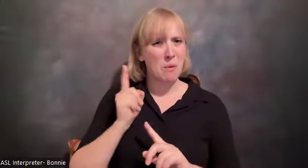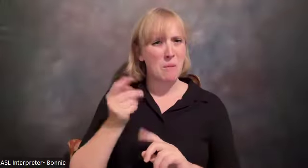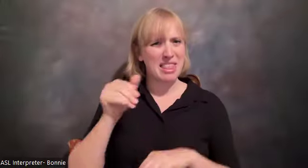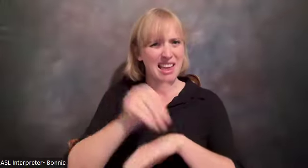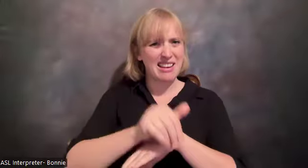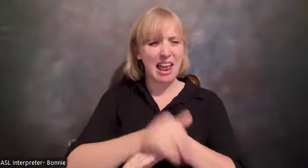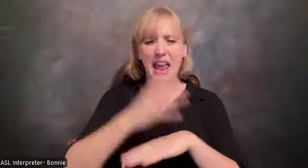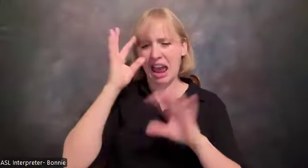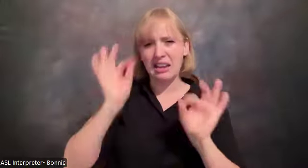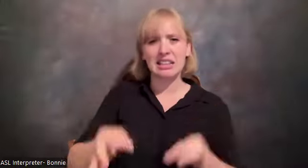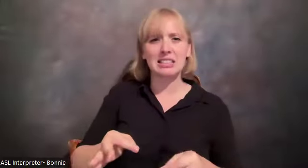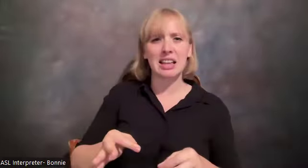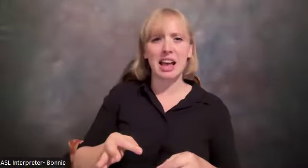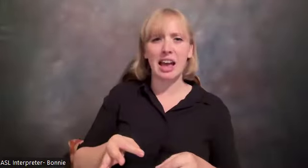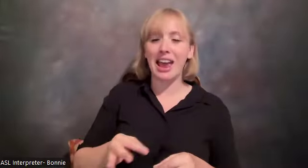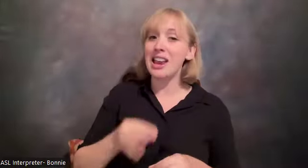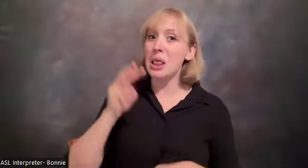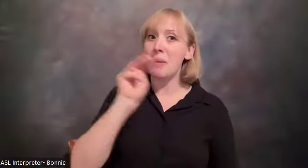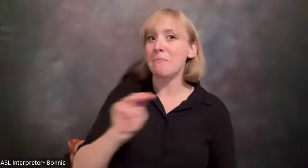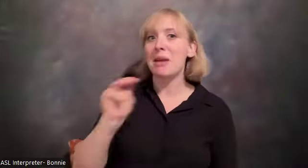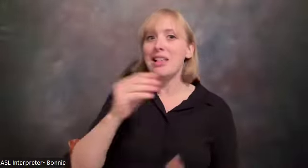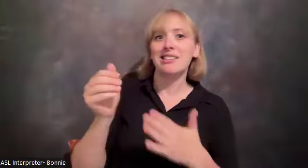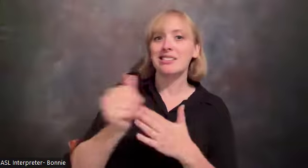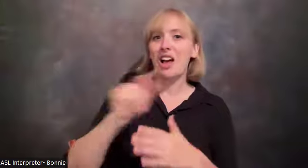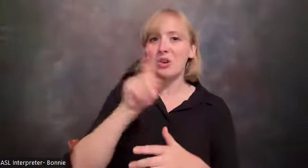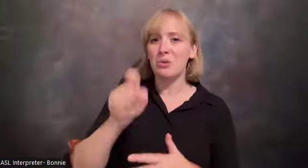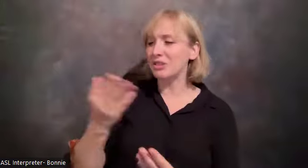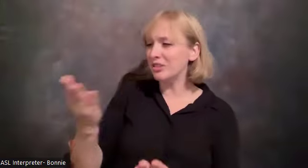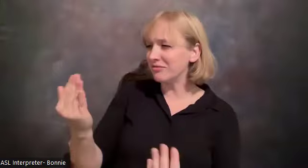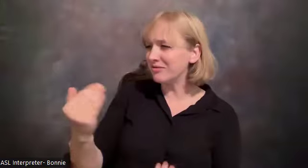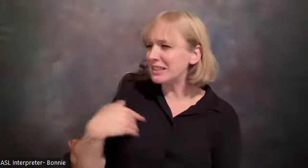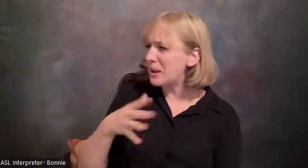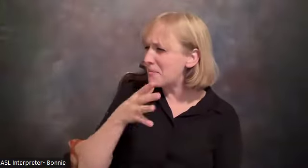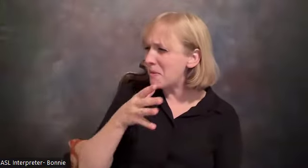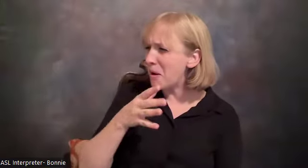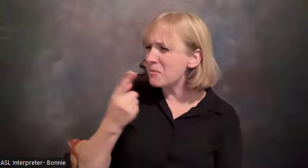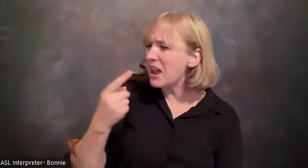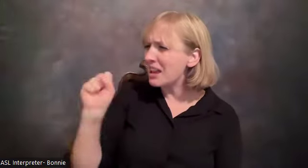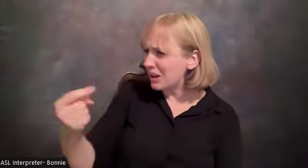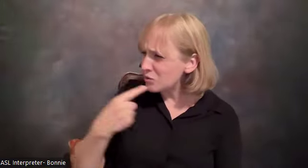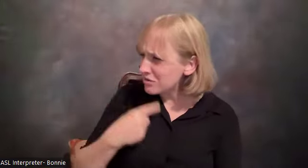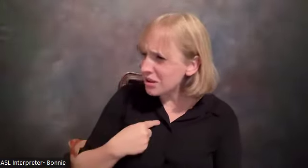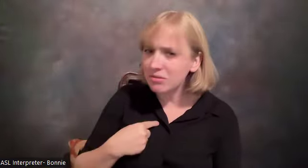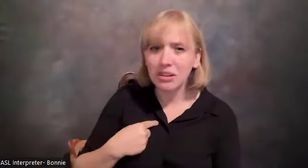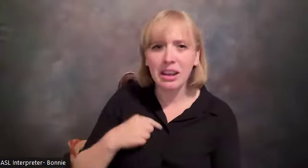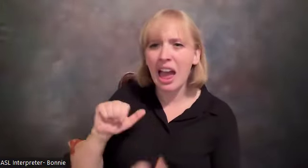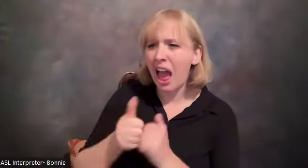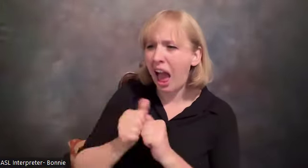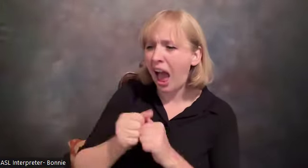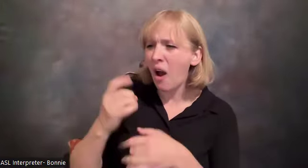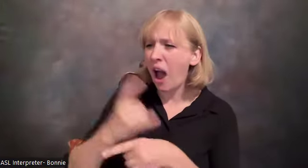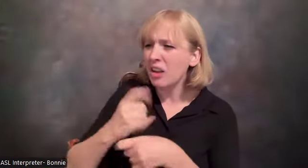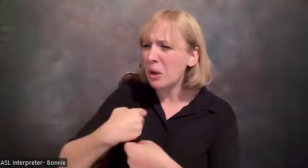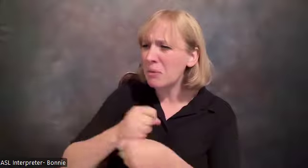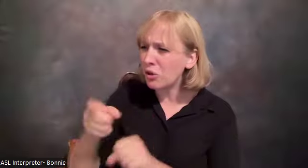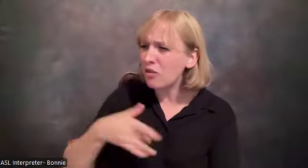I decided to ask the $1 million question. I said, Mom, can you tell me, how does alcohol make